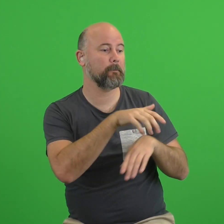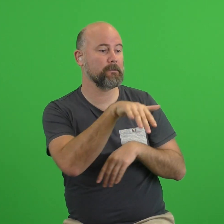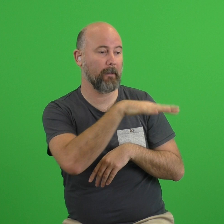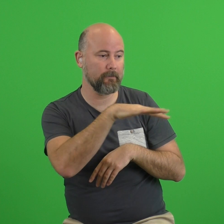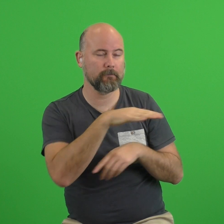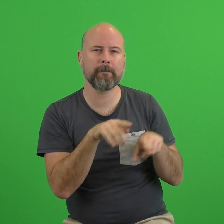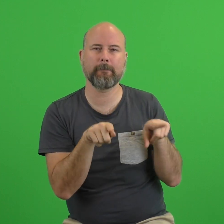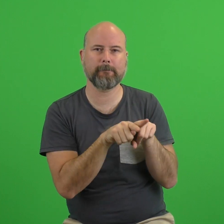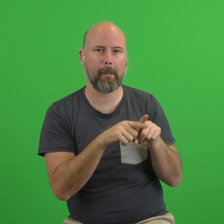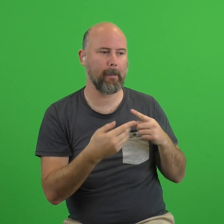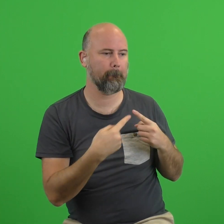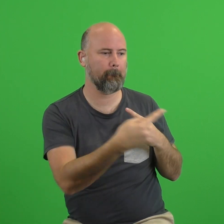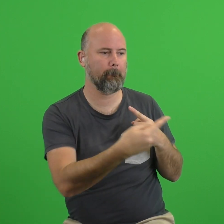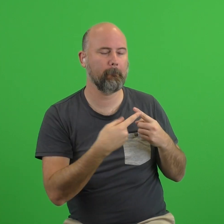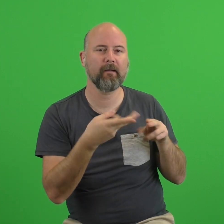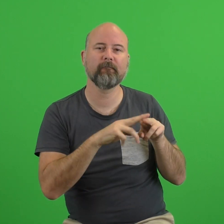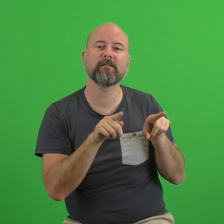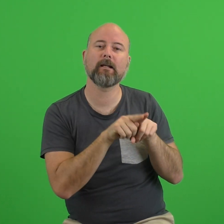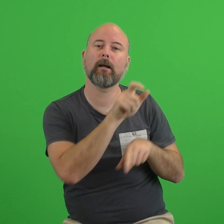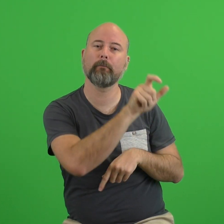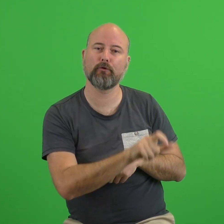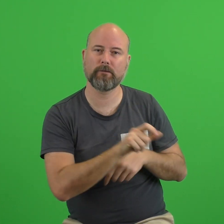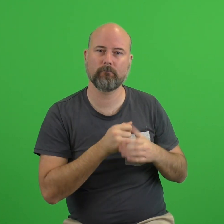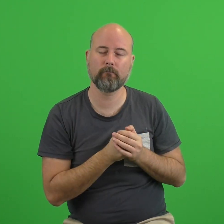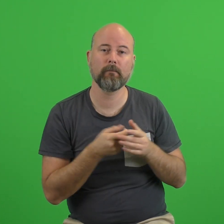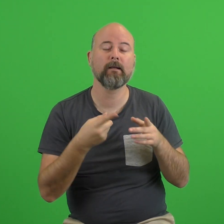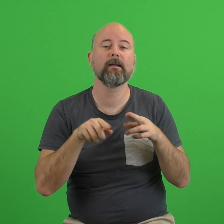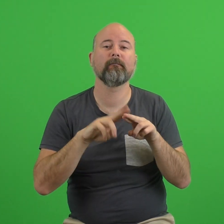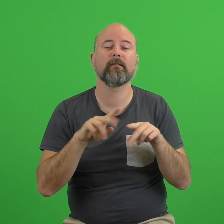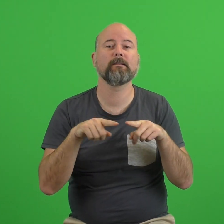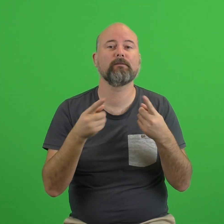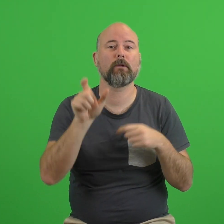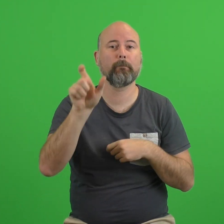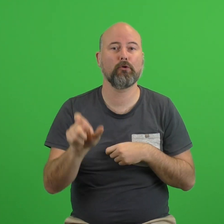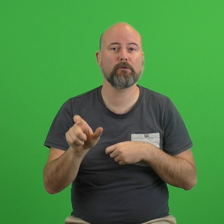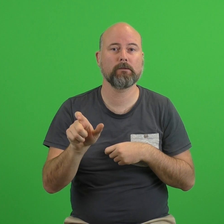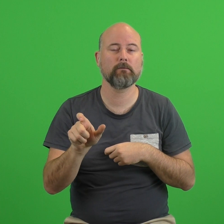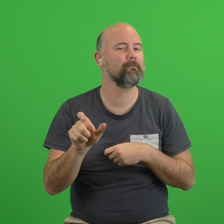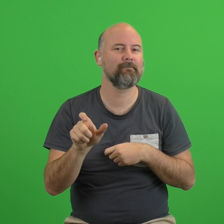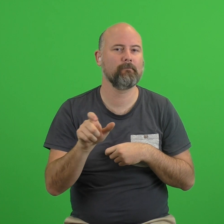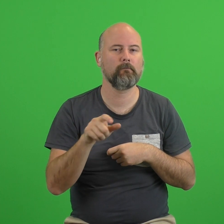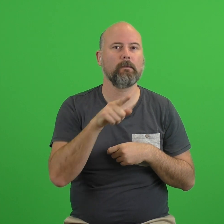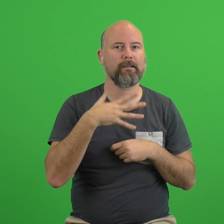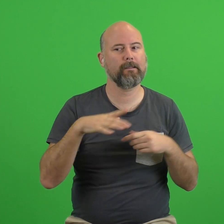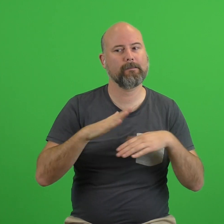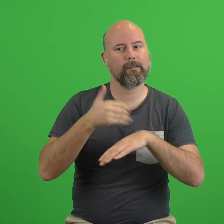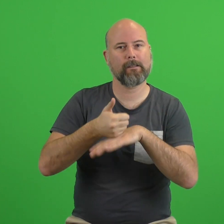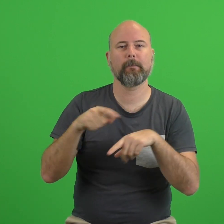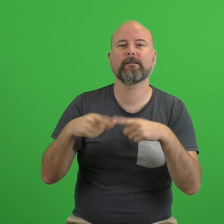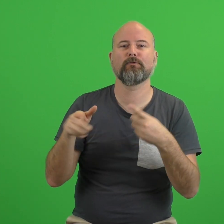up appropriately. So it's important you set up the space first, and then you keep using space in the same way if you're referring to the same person. If it's a